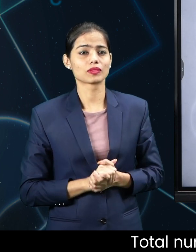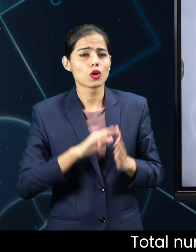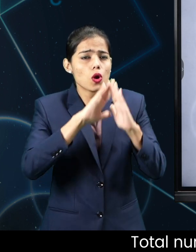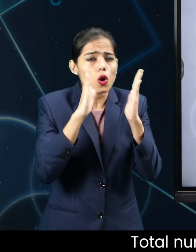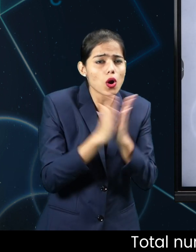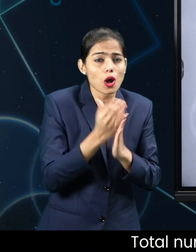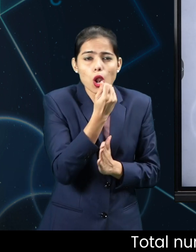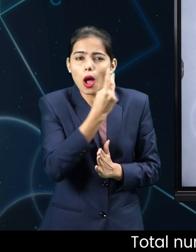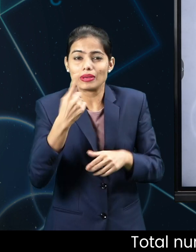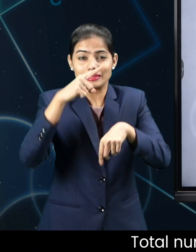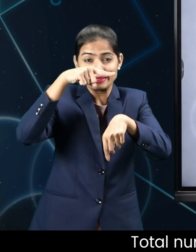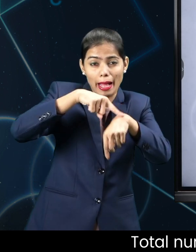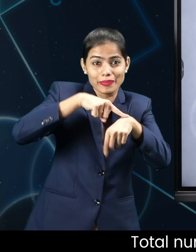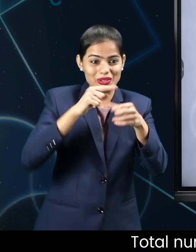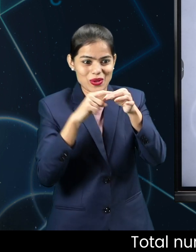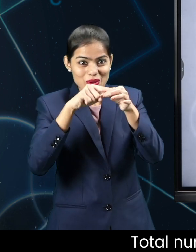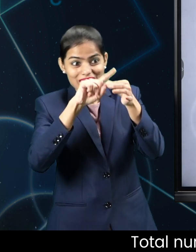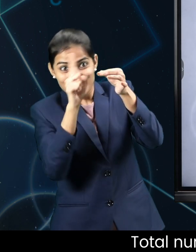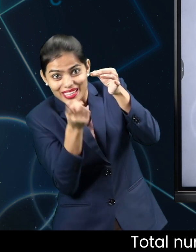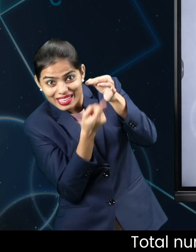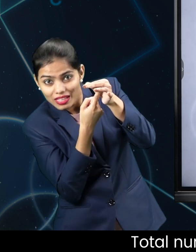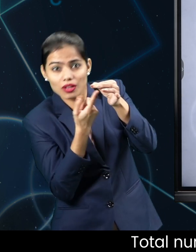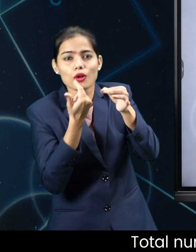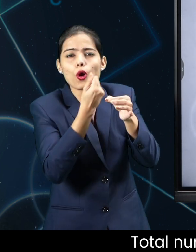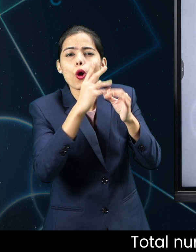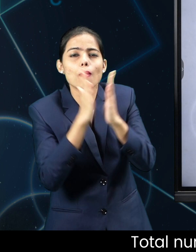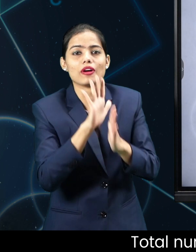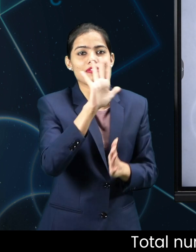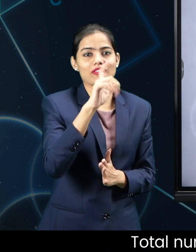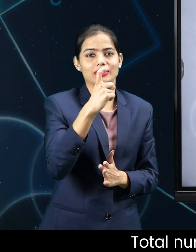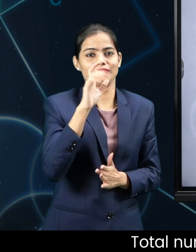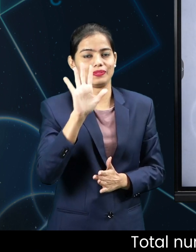Total number of times tails turned up is equal to 575.